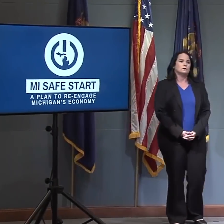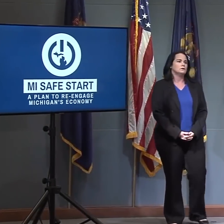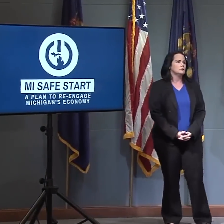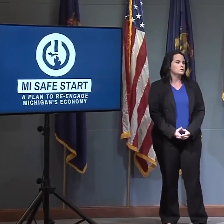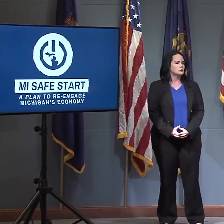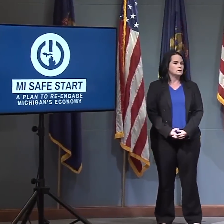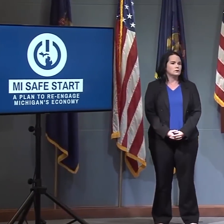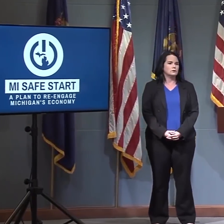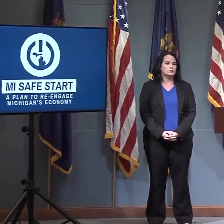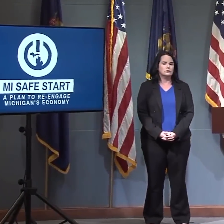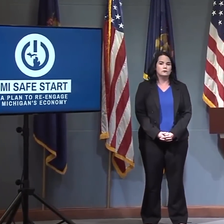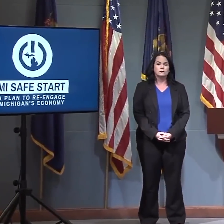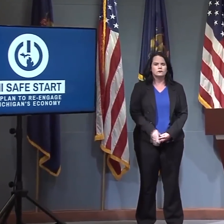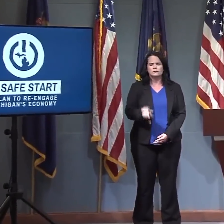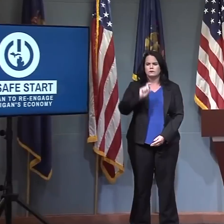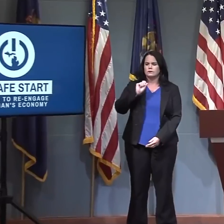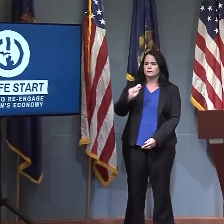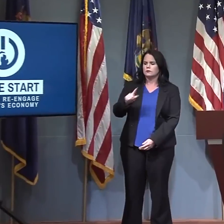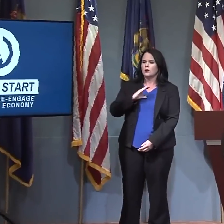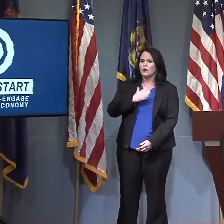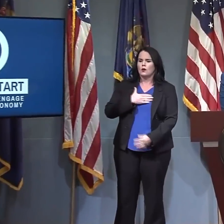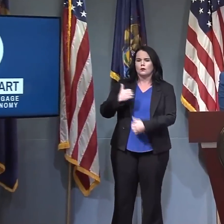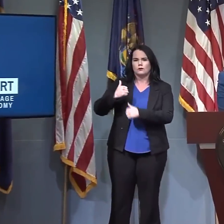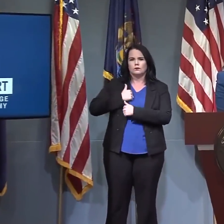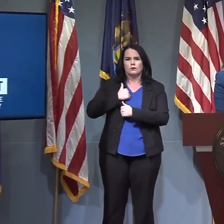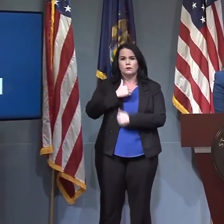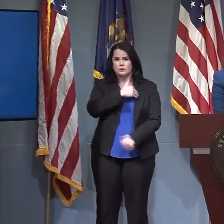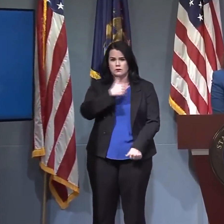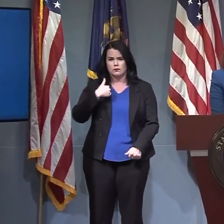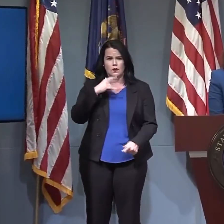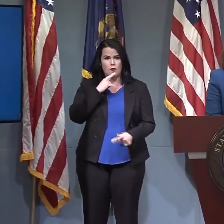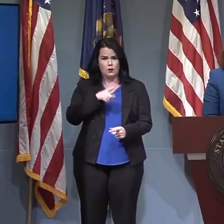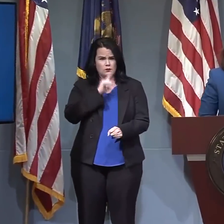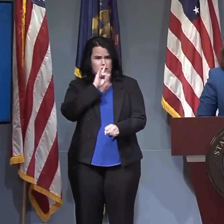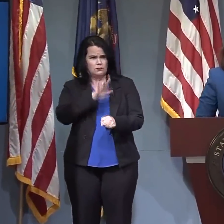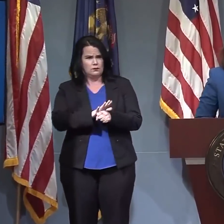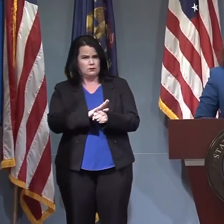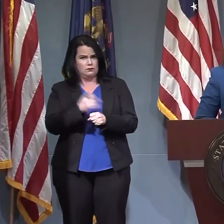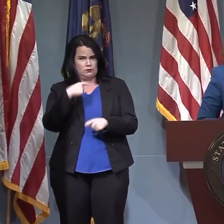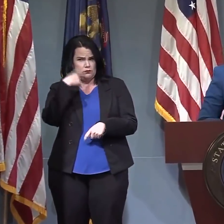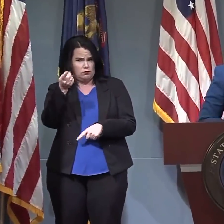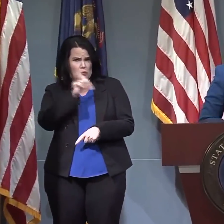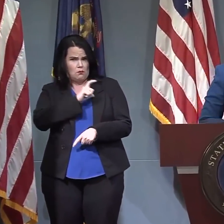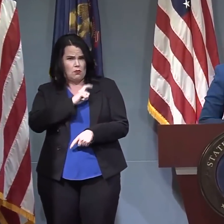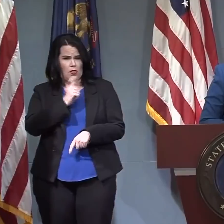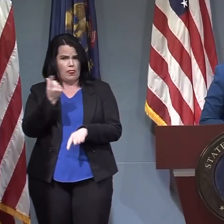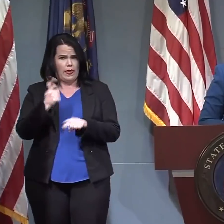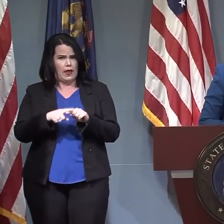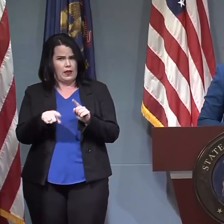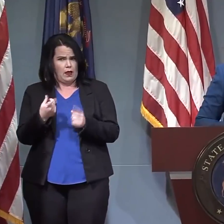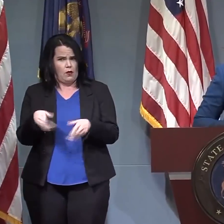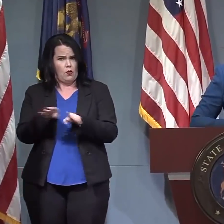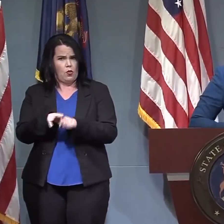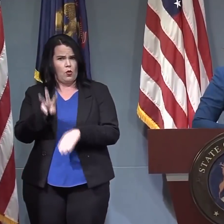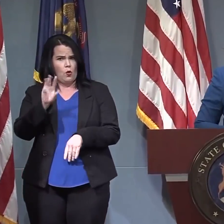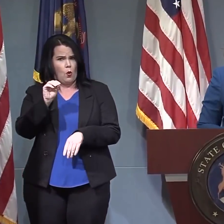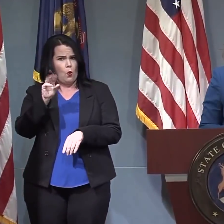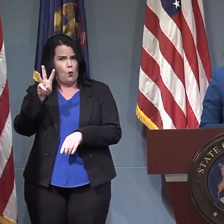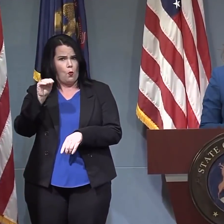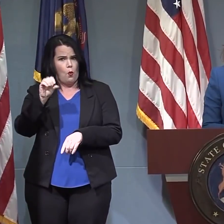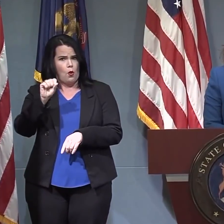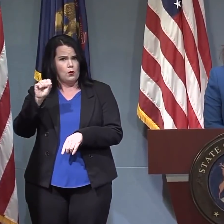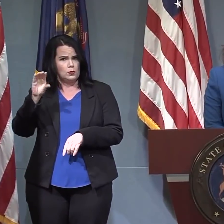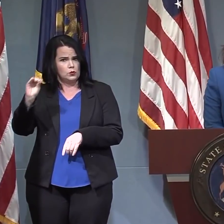Governor Whitmer, armed militia members are now pledging to block police from enforcing the closure of the Wausau barbershop that is open